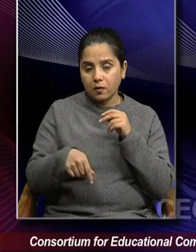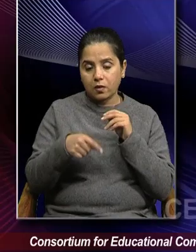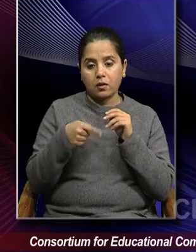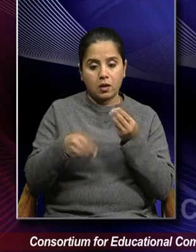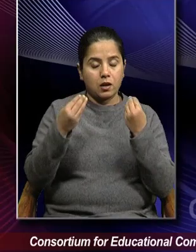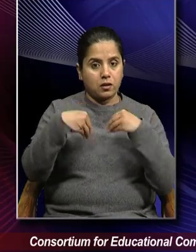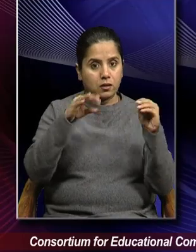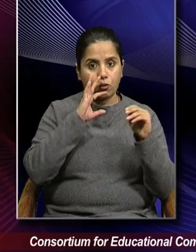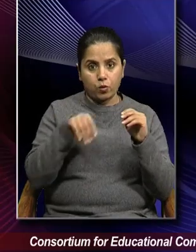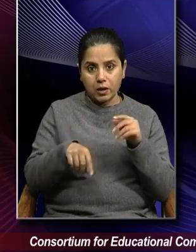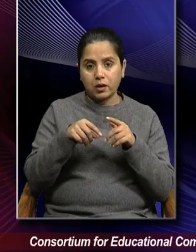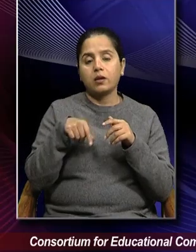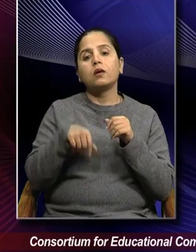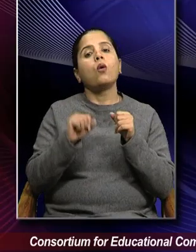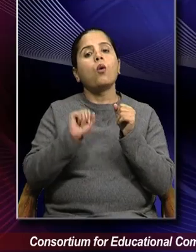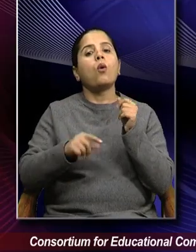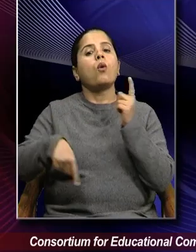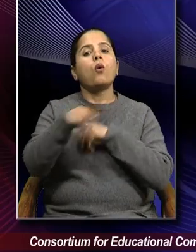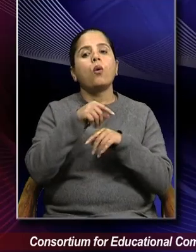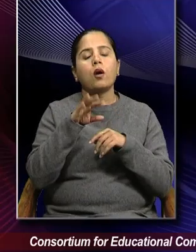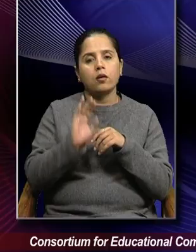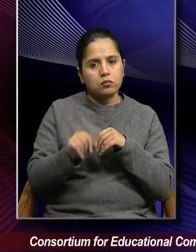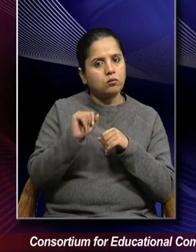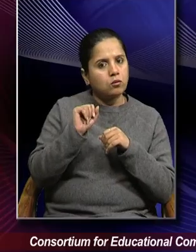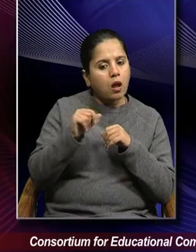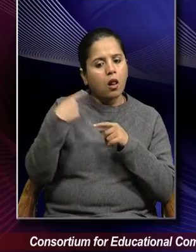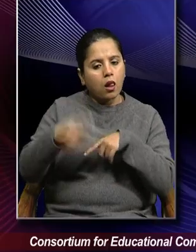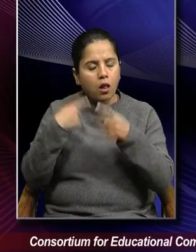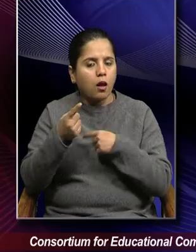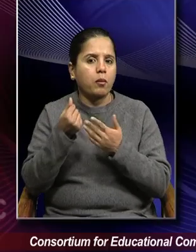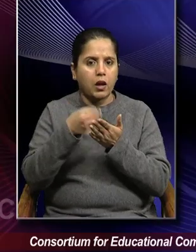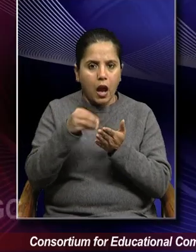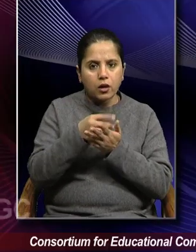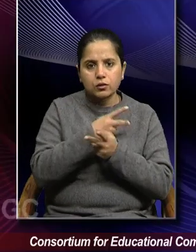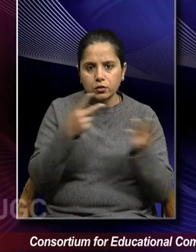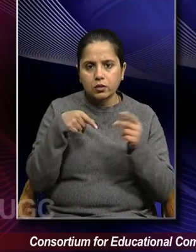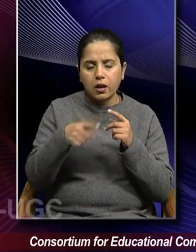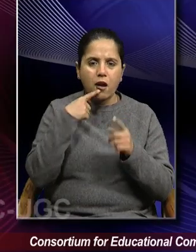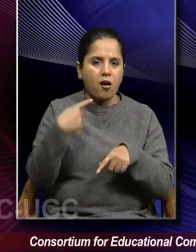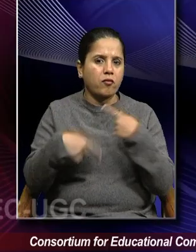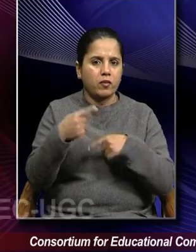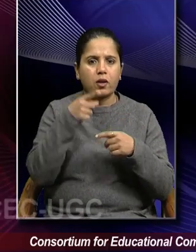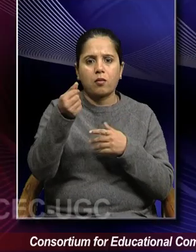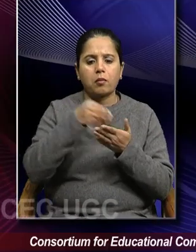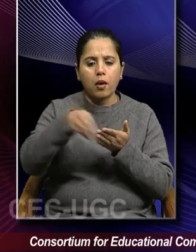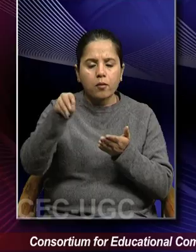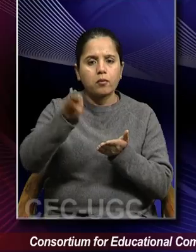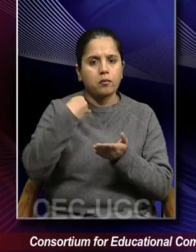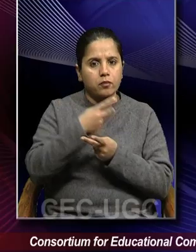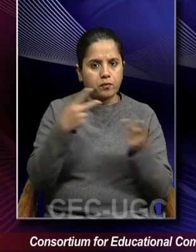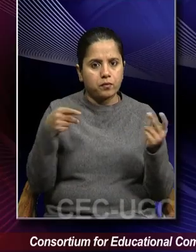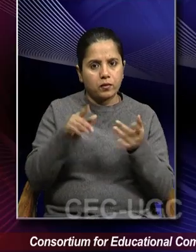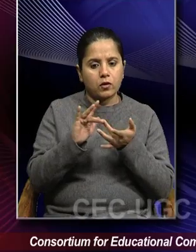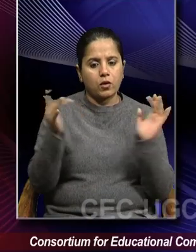it is actually a digital cash for day to day transactions, or what you call as everyday transactions. You can hold it in